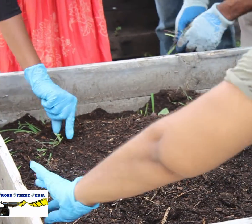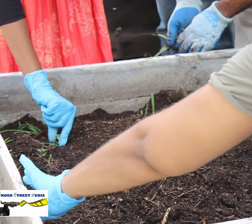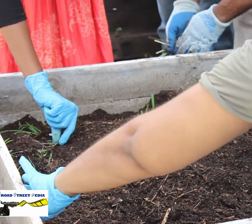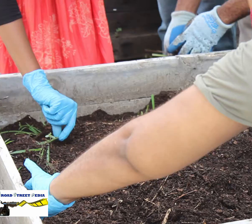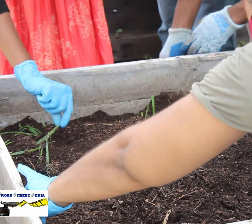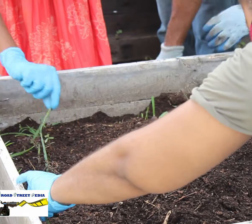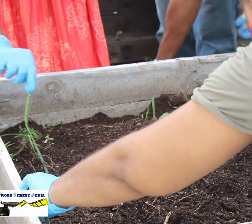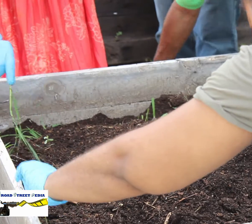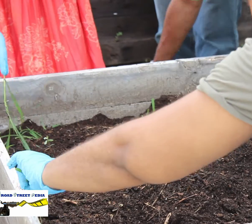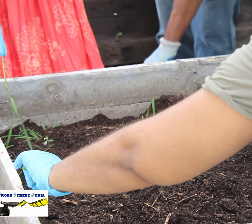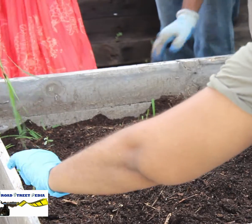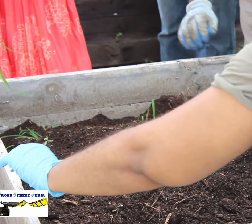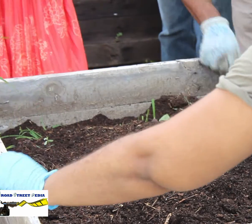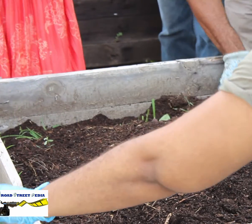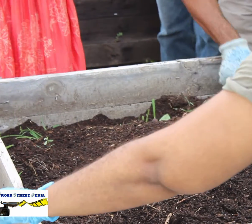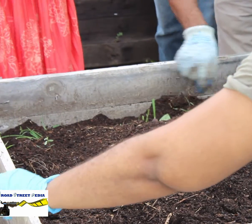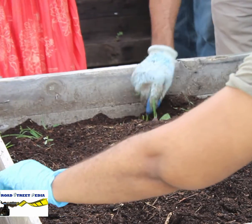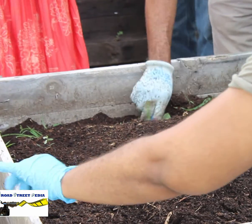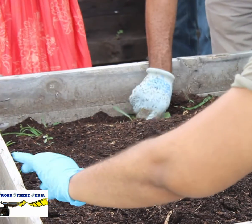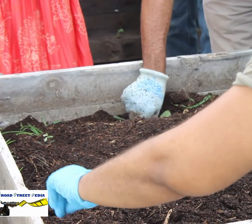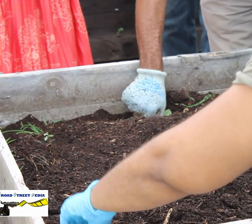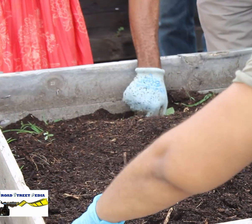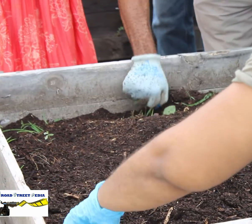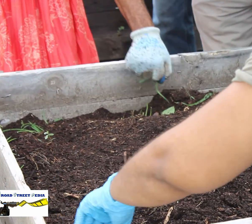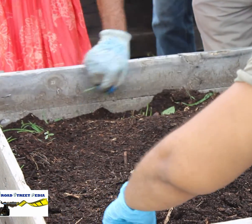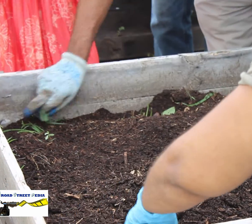Oops, all in the put it out. We're gonna place.